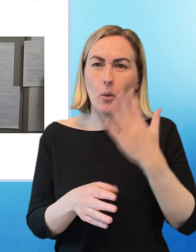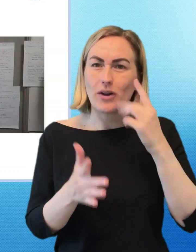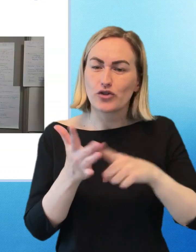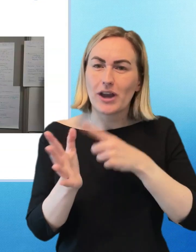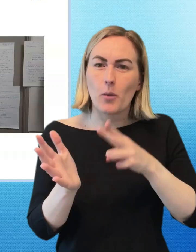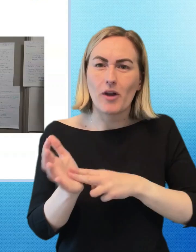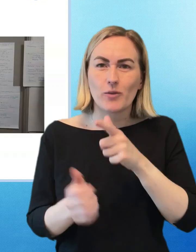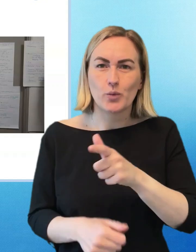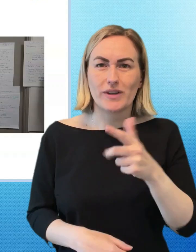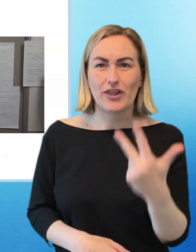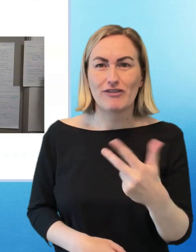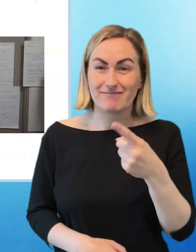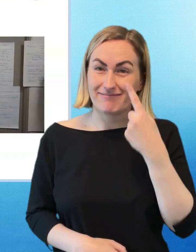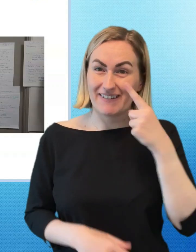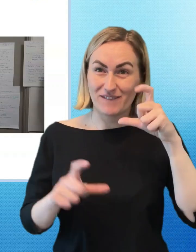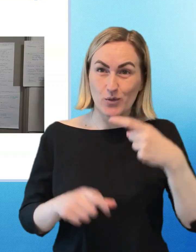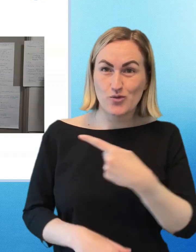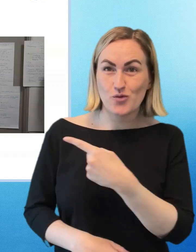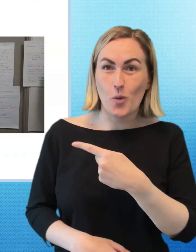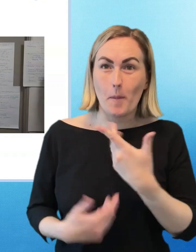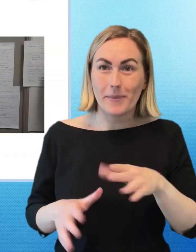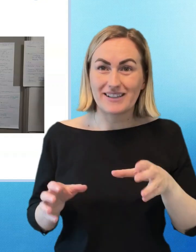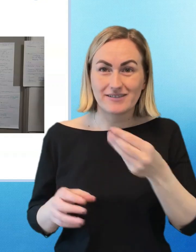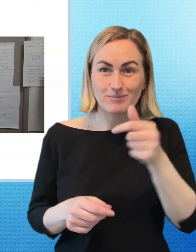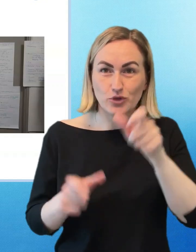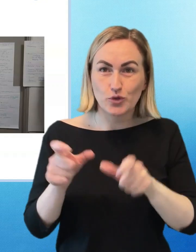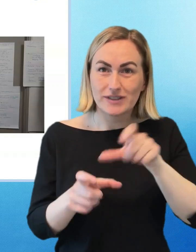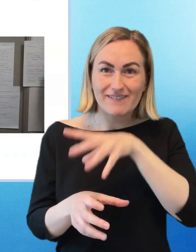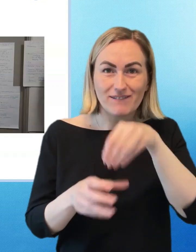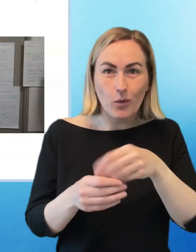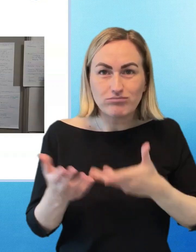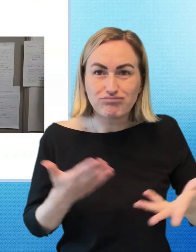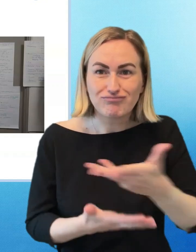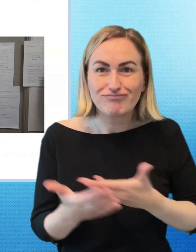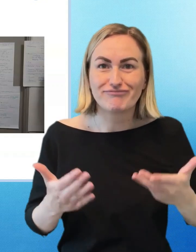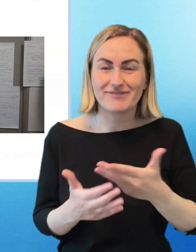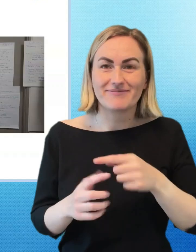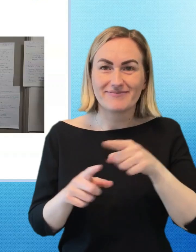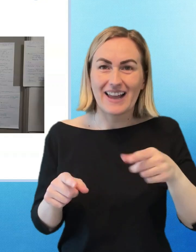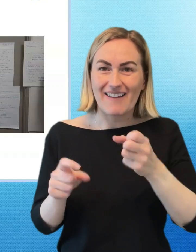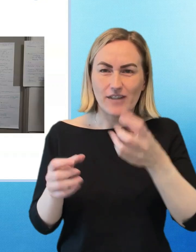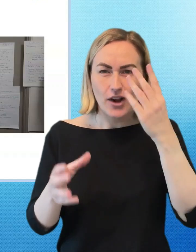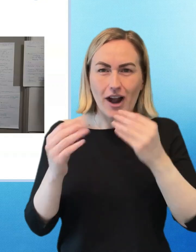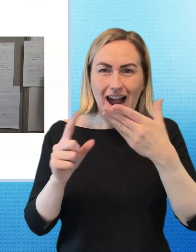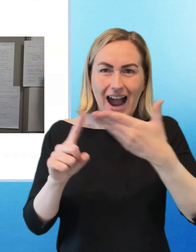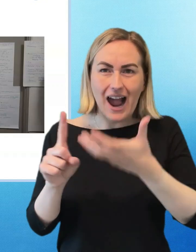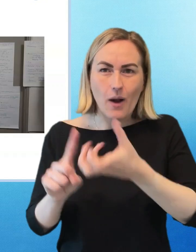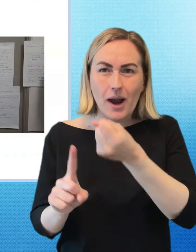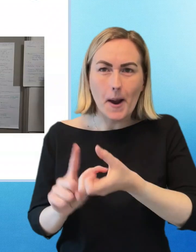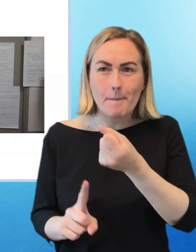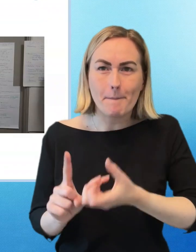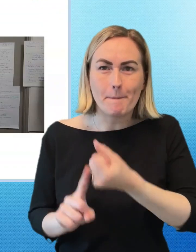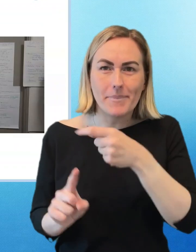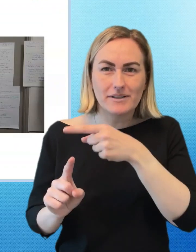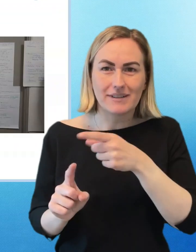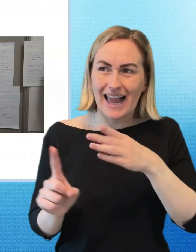23, and here you'll see some pictures of some of the students who took part and also some of the outcomes in terms of the learning objectives they